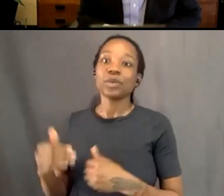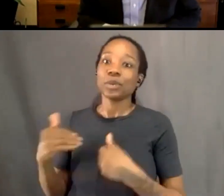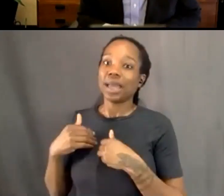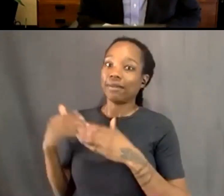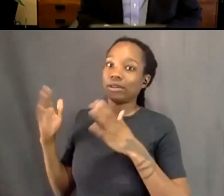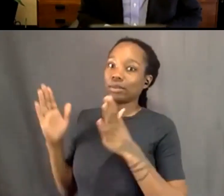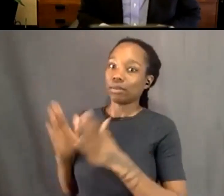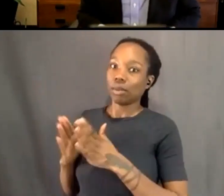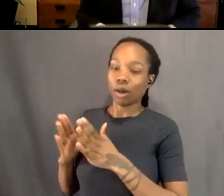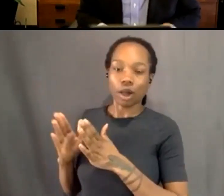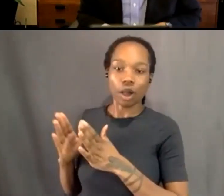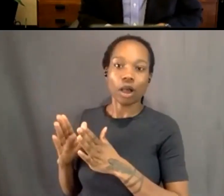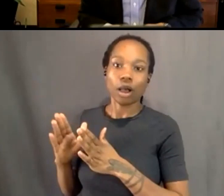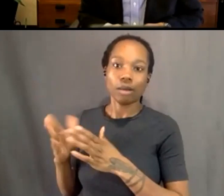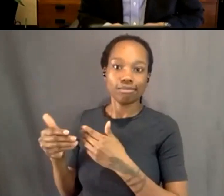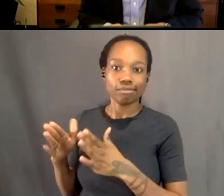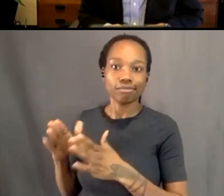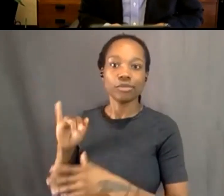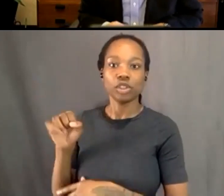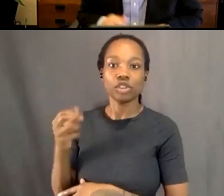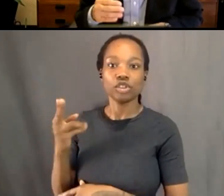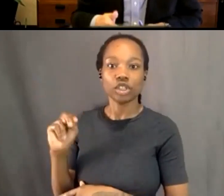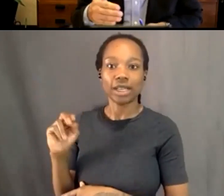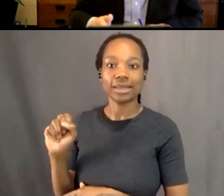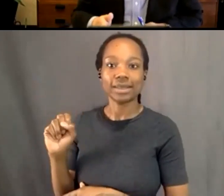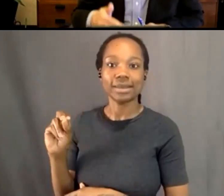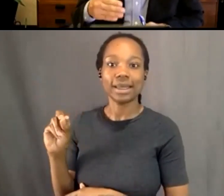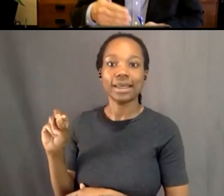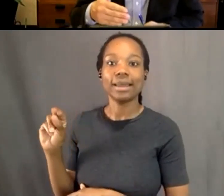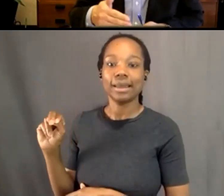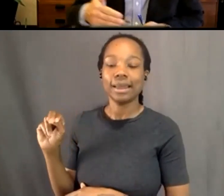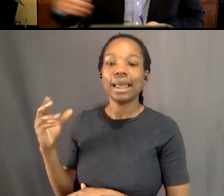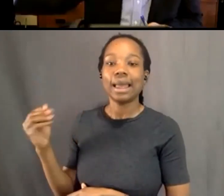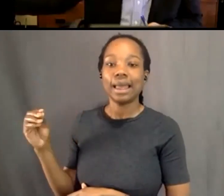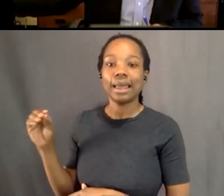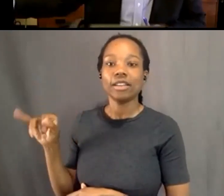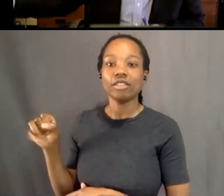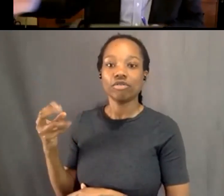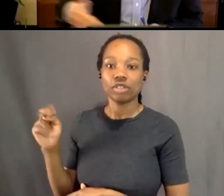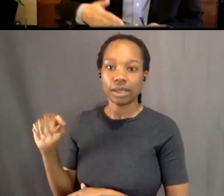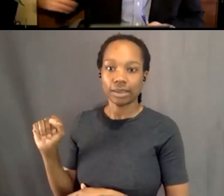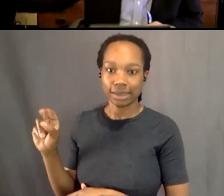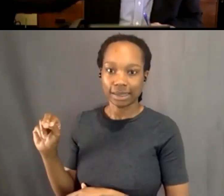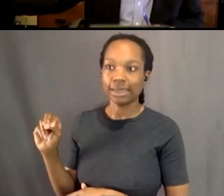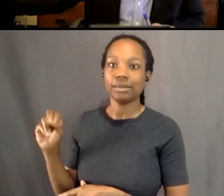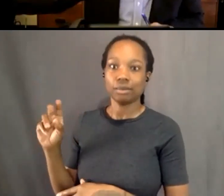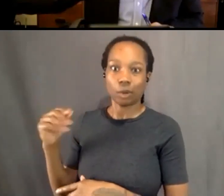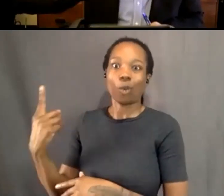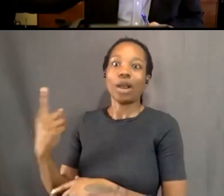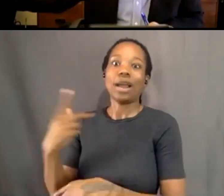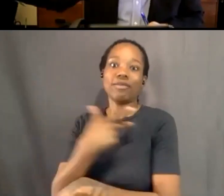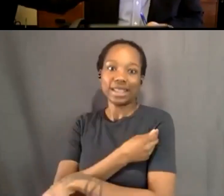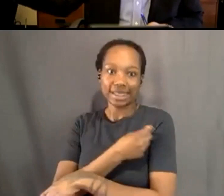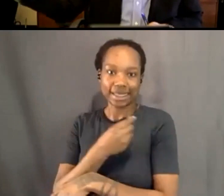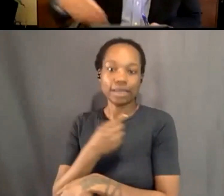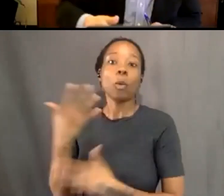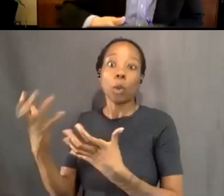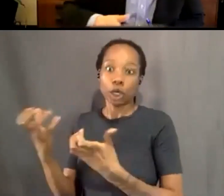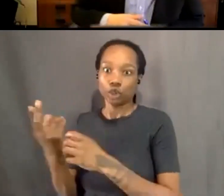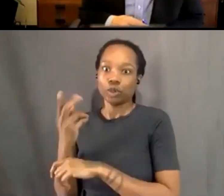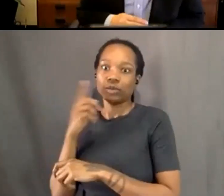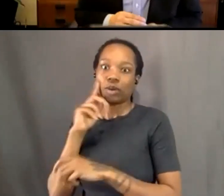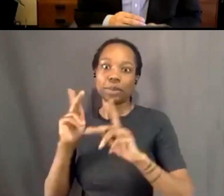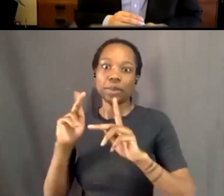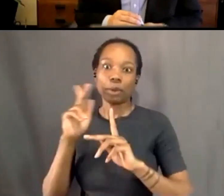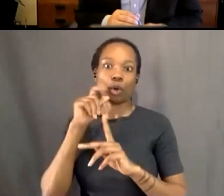one that we want to use for hospitalized patients, because they're leaving the hospital, and so we don't have to worry about trying to bring them back